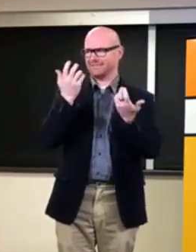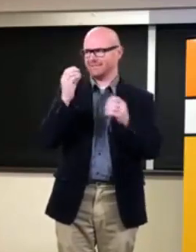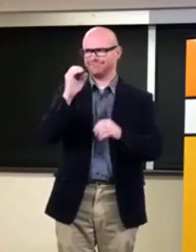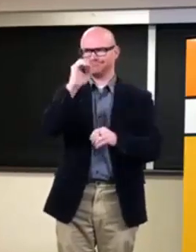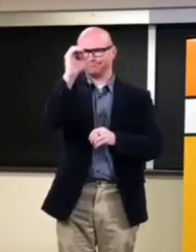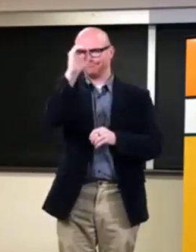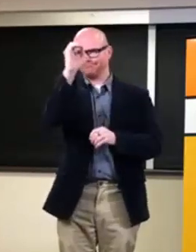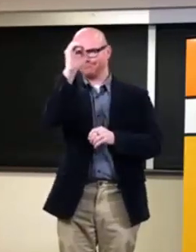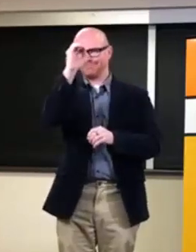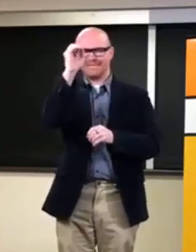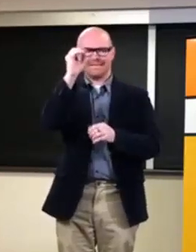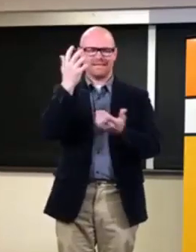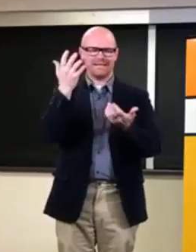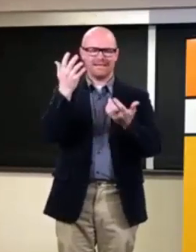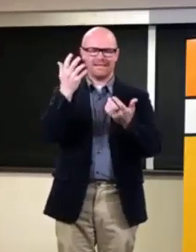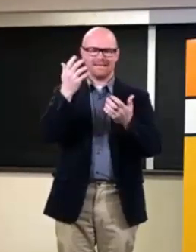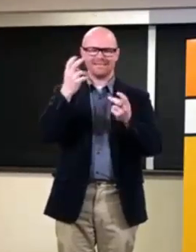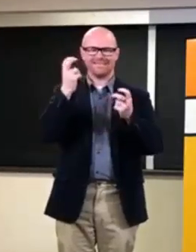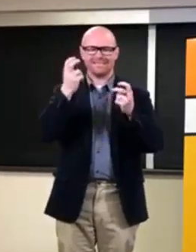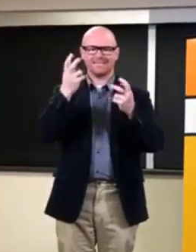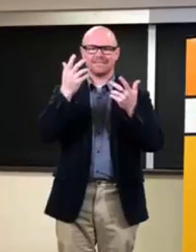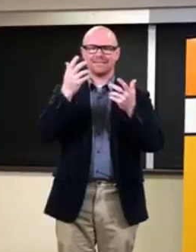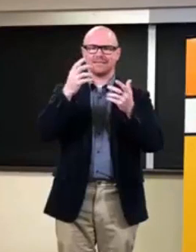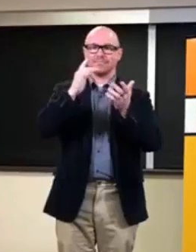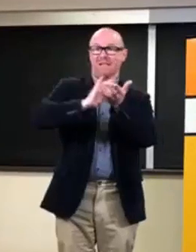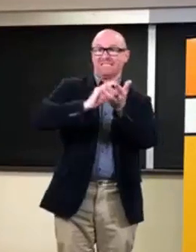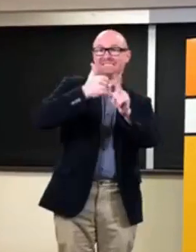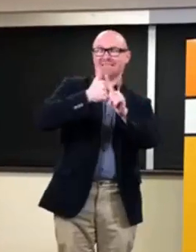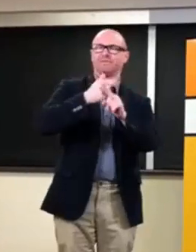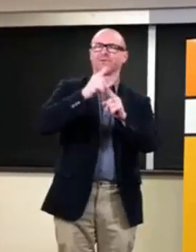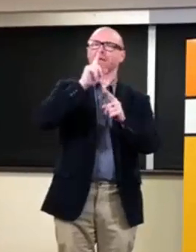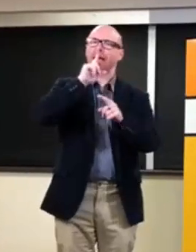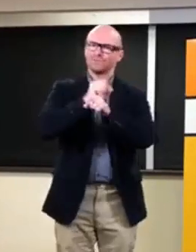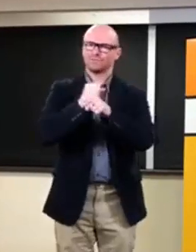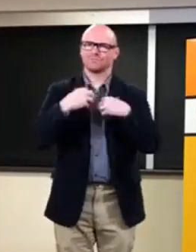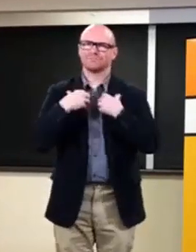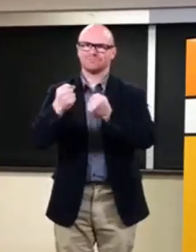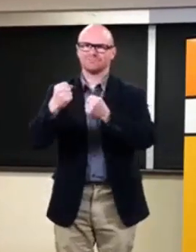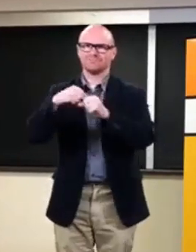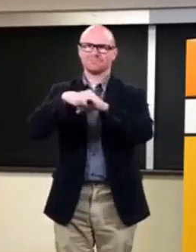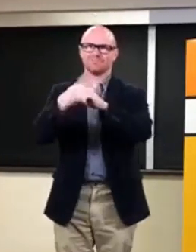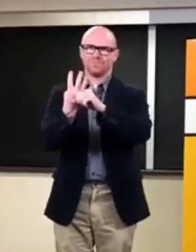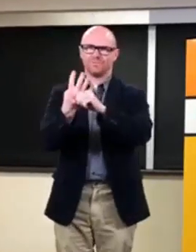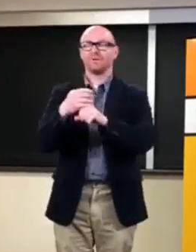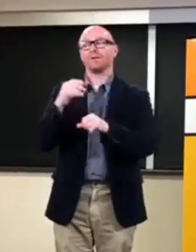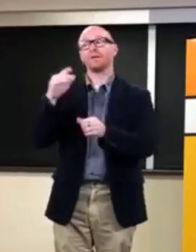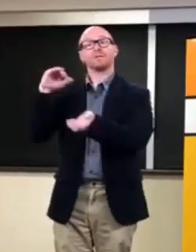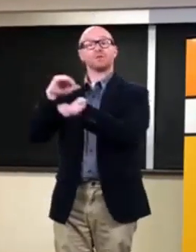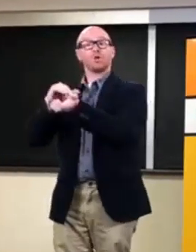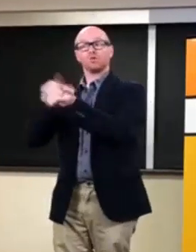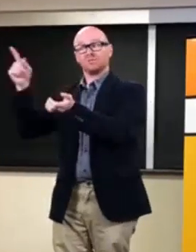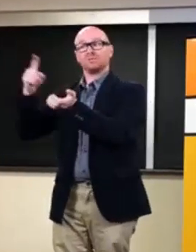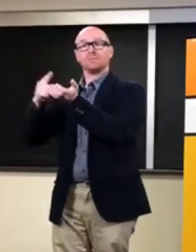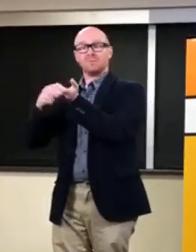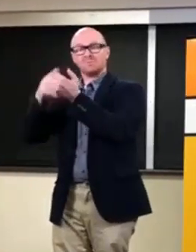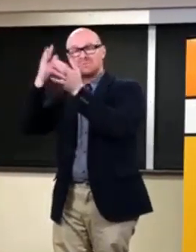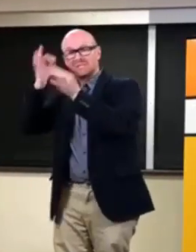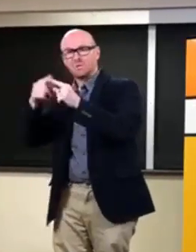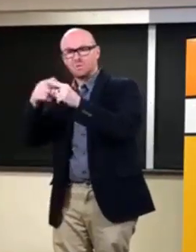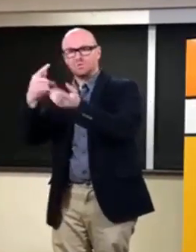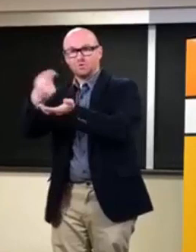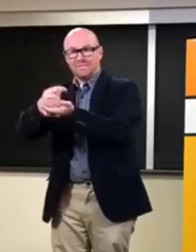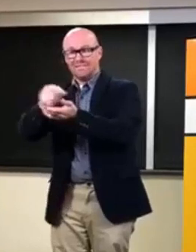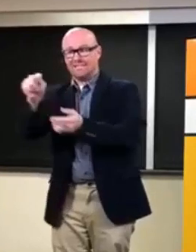to, control any access to hydroxychloroquine or chloroquine. If a provider chooses to treat his or her patient